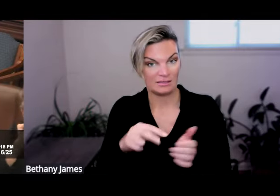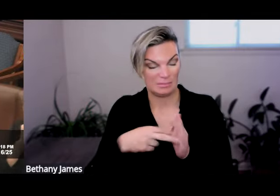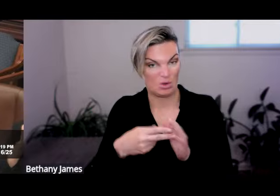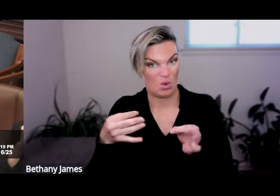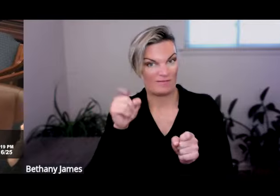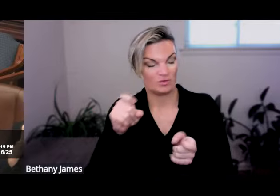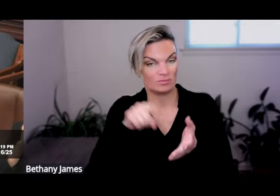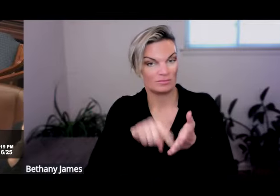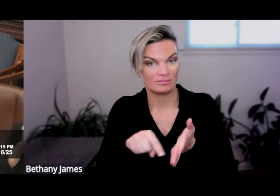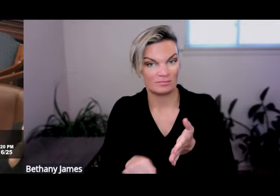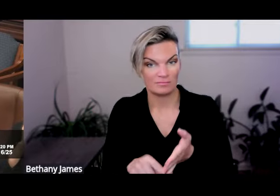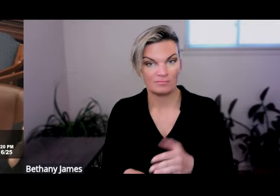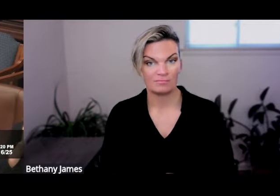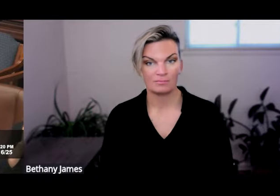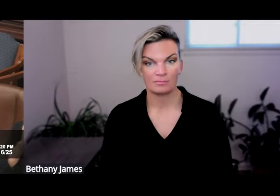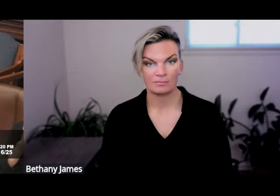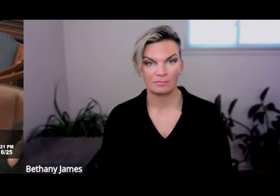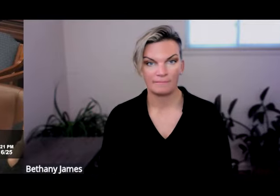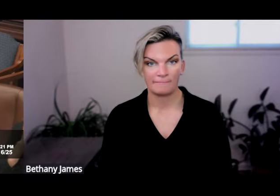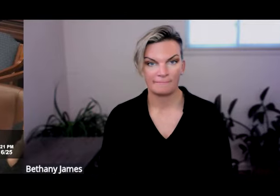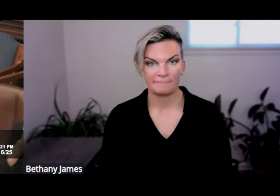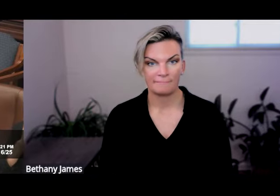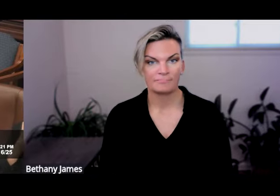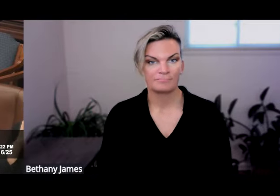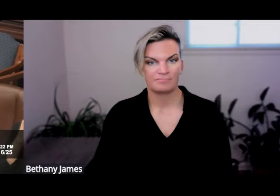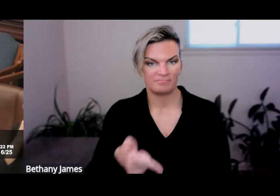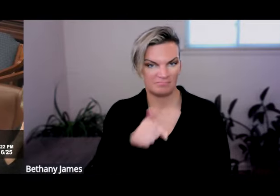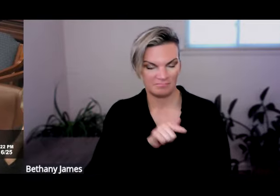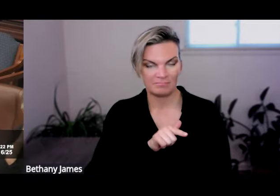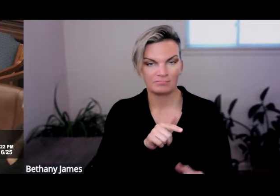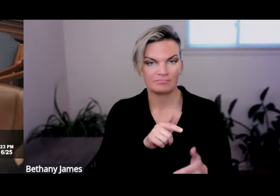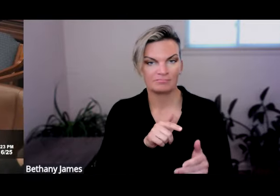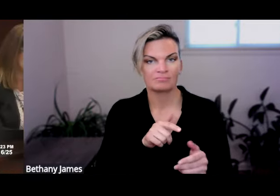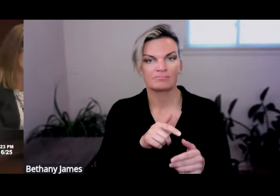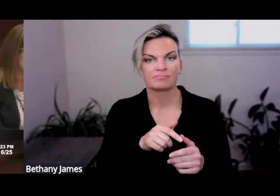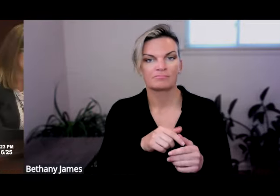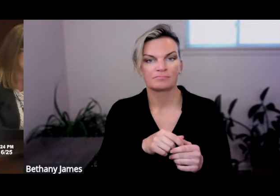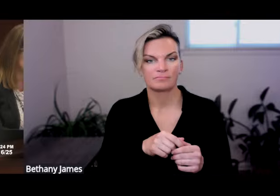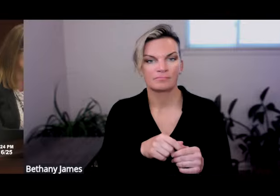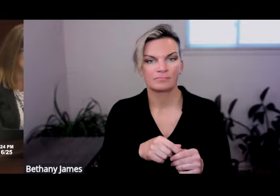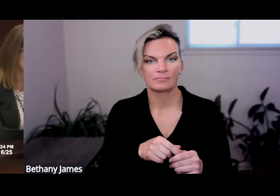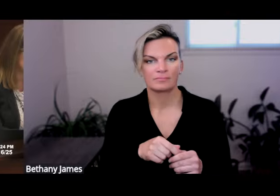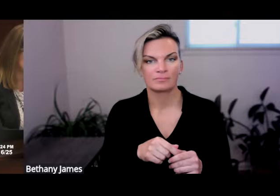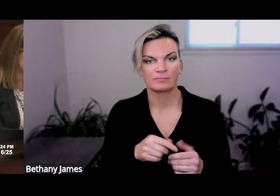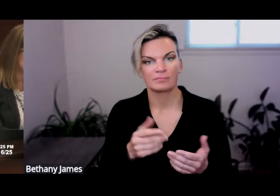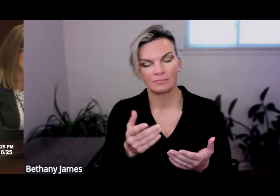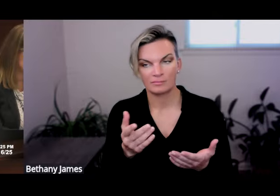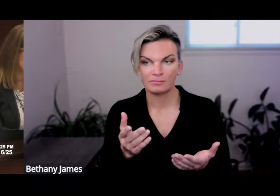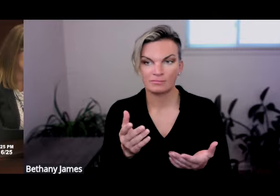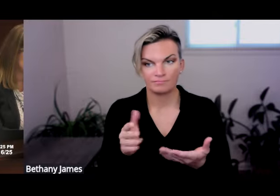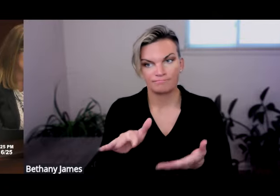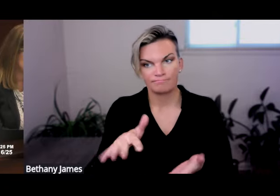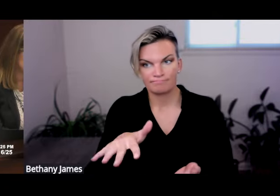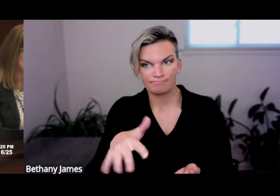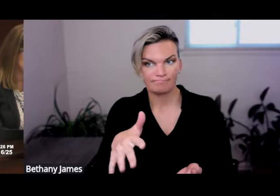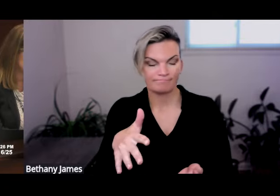here? So I think that kind of gets back to the earlier point, like, short answer, I think partially yes.